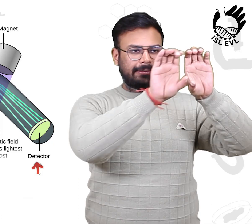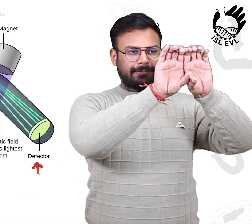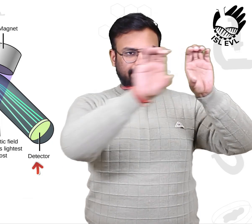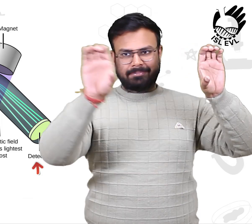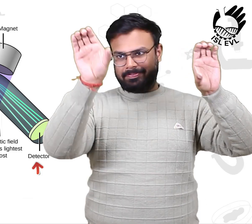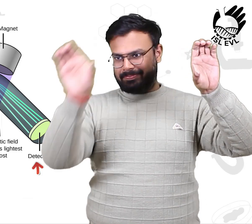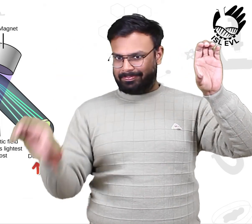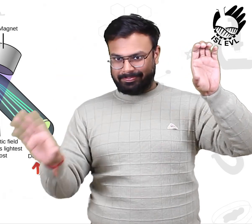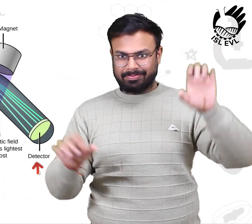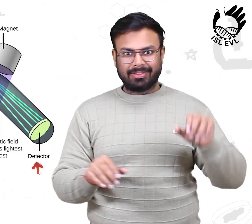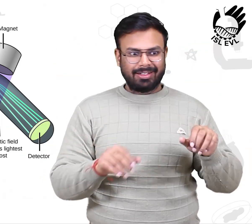change ratios.